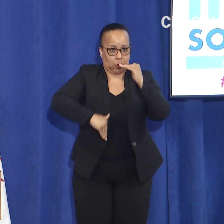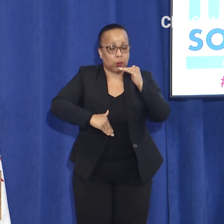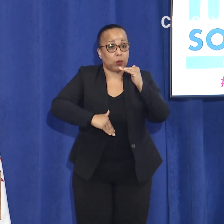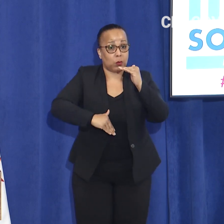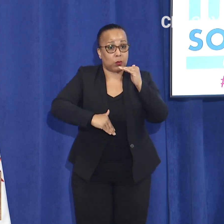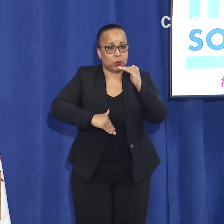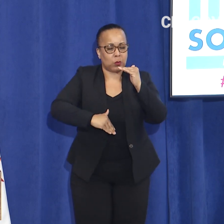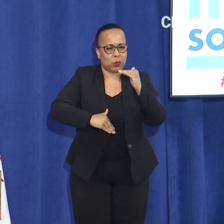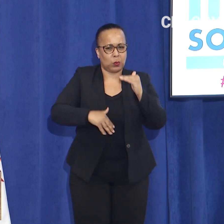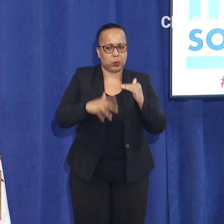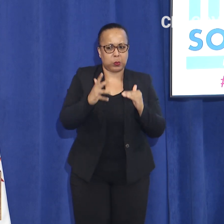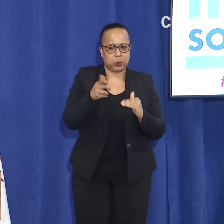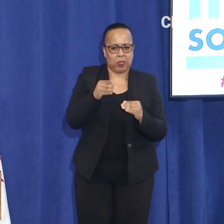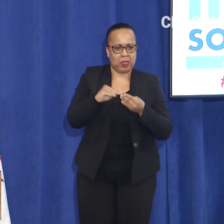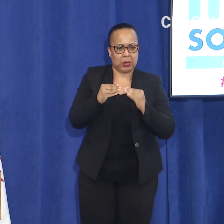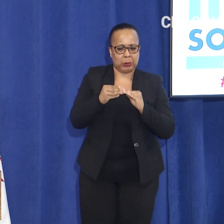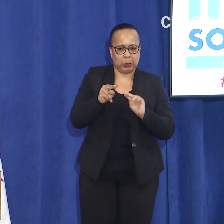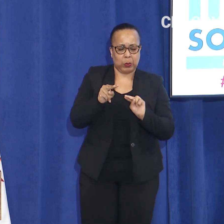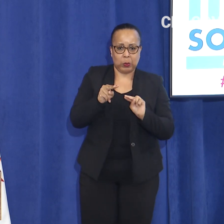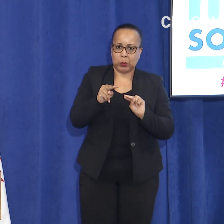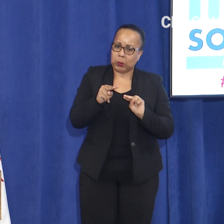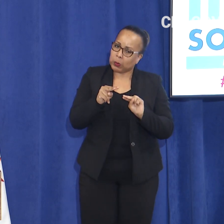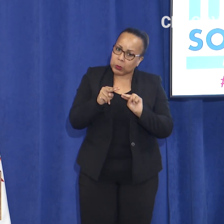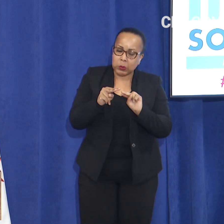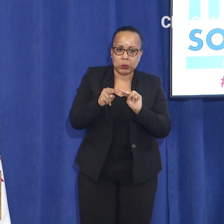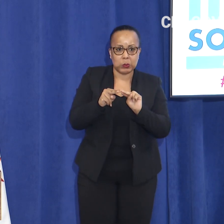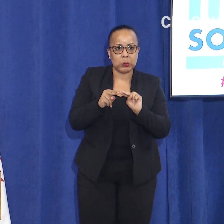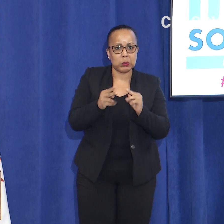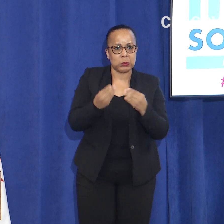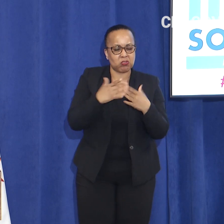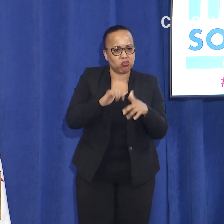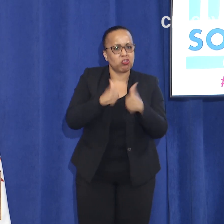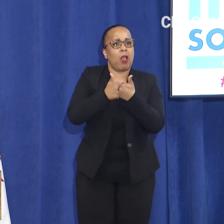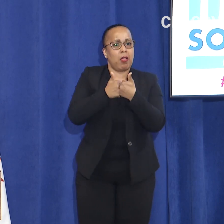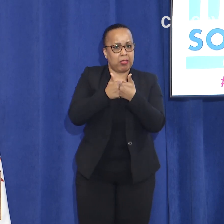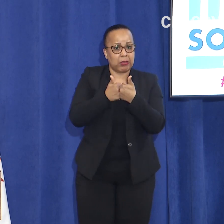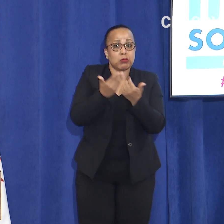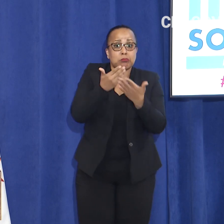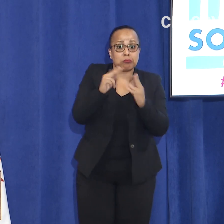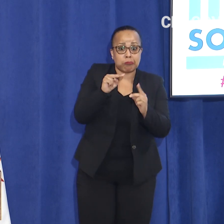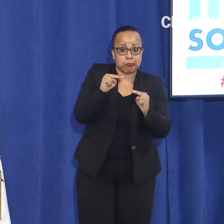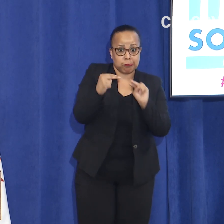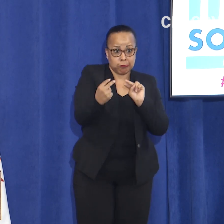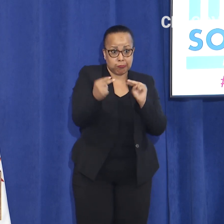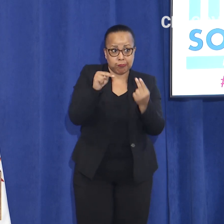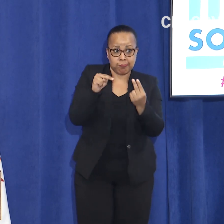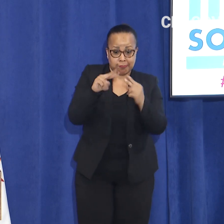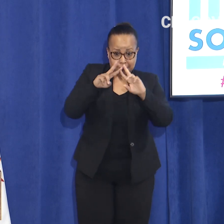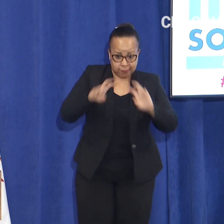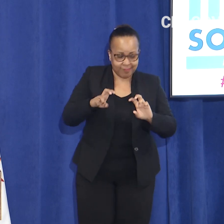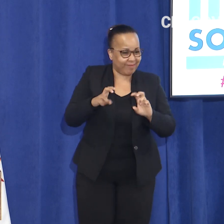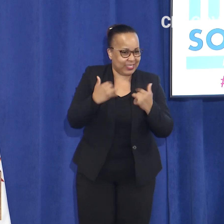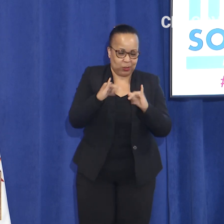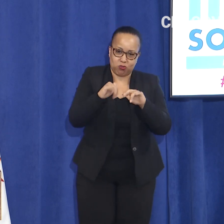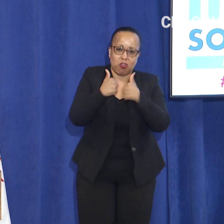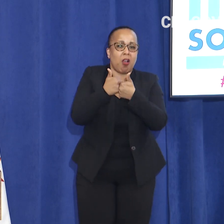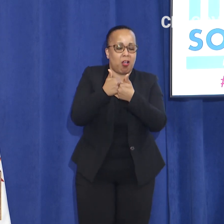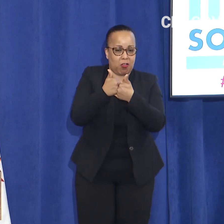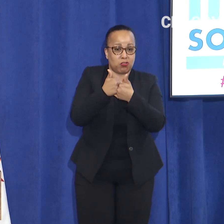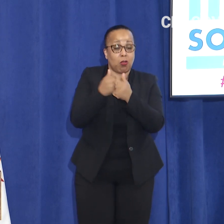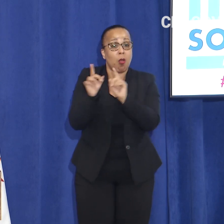That's a sobering number, and it presents a sobering challenge any way you look at it. We also have